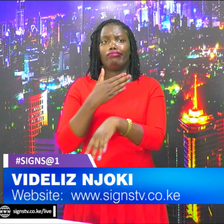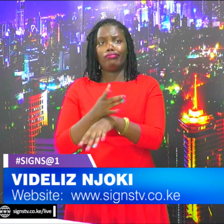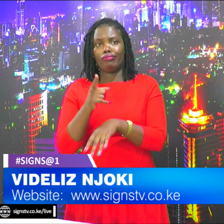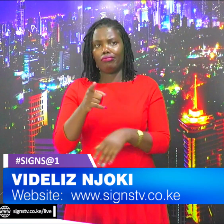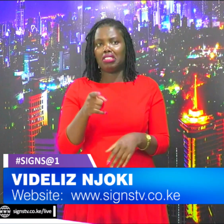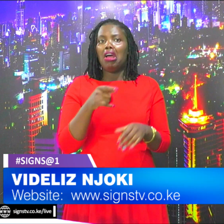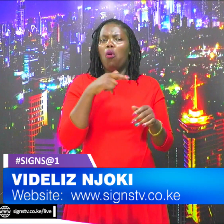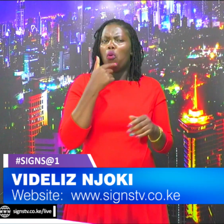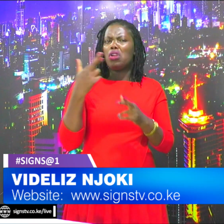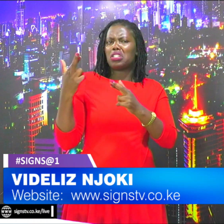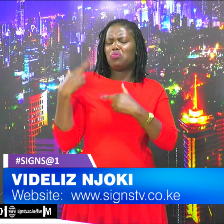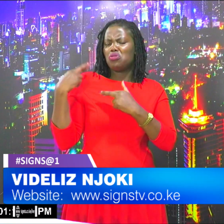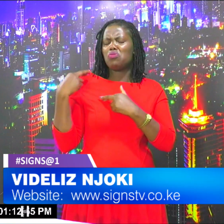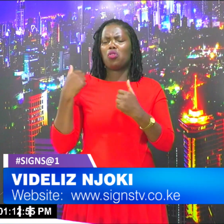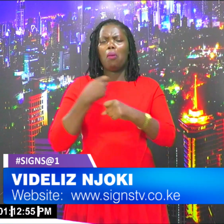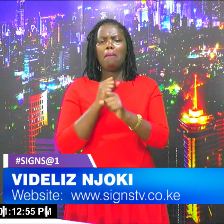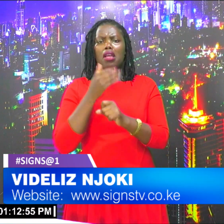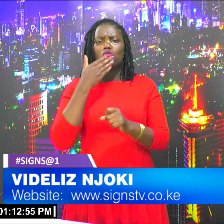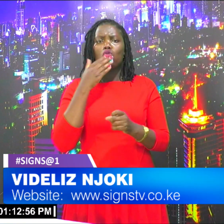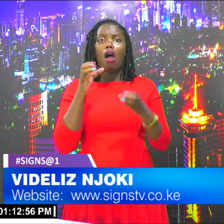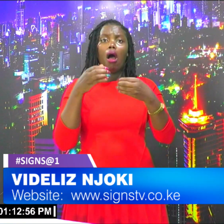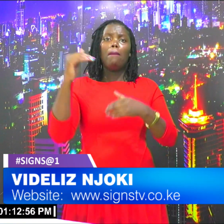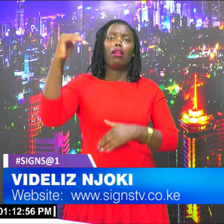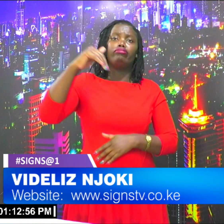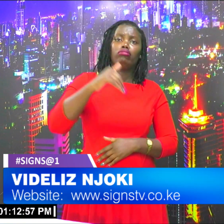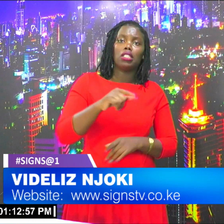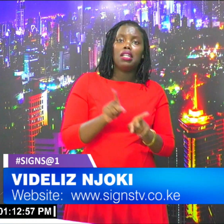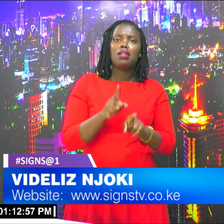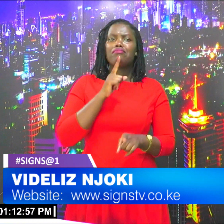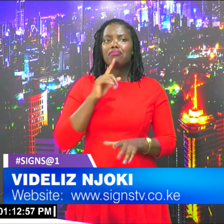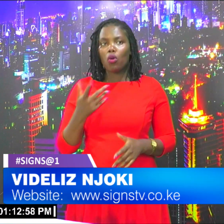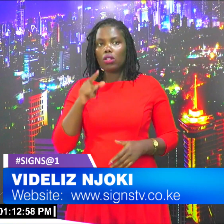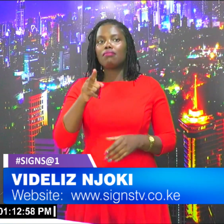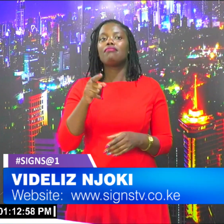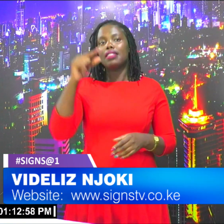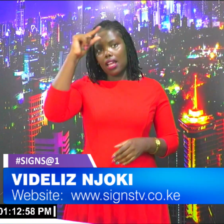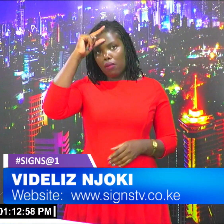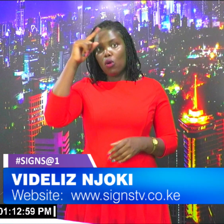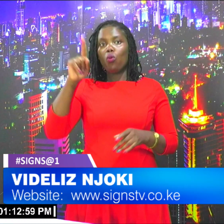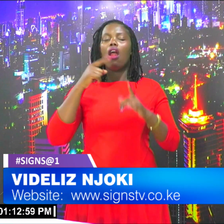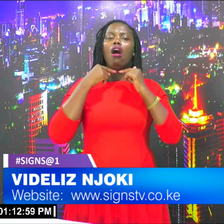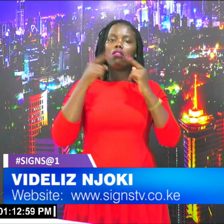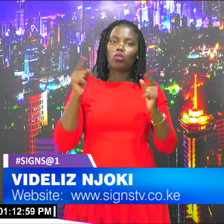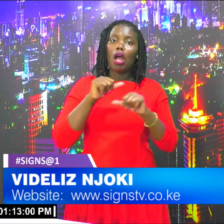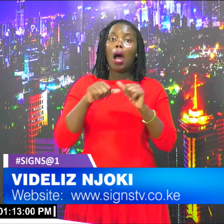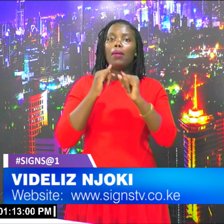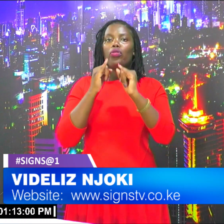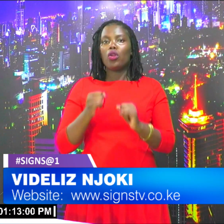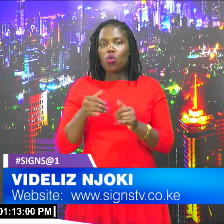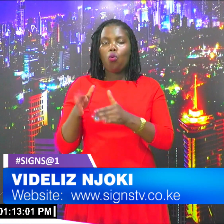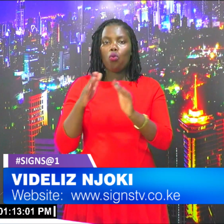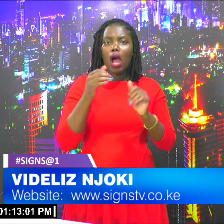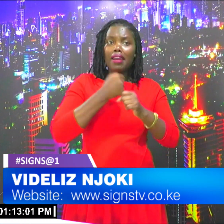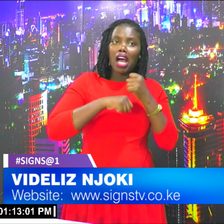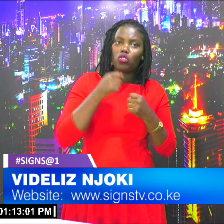and vowed to deal ruthlessly with the individuals responsible for the sugar crisis in Kenya. He also said that the government